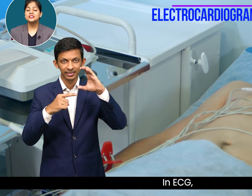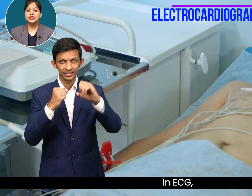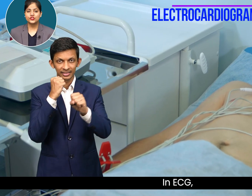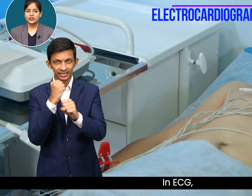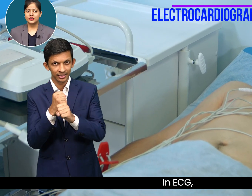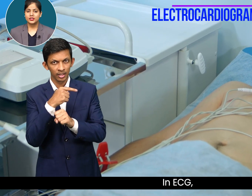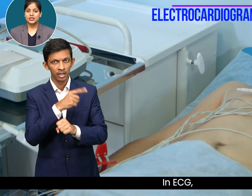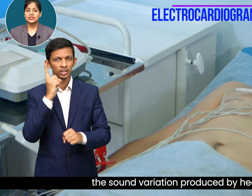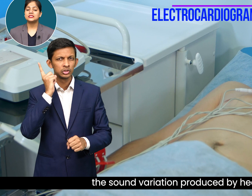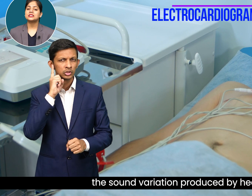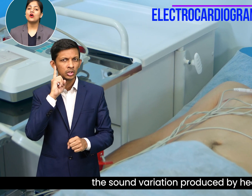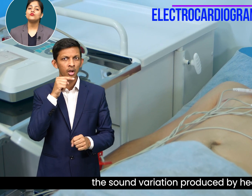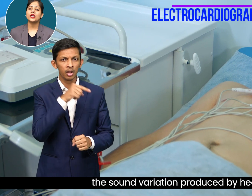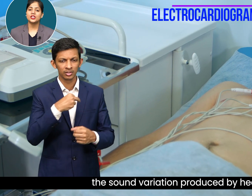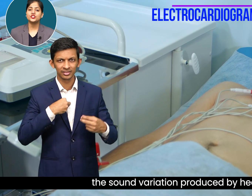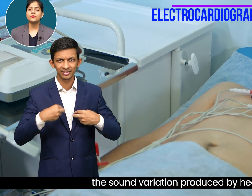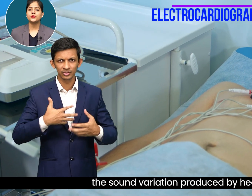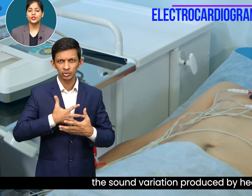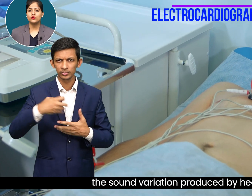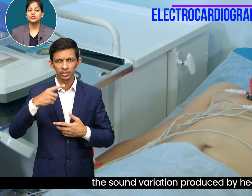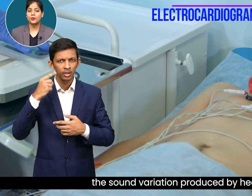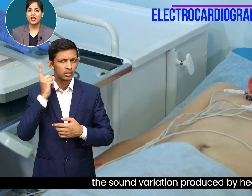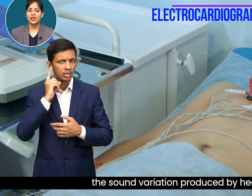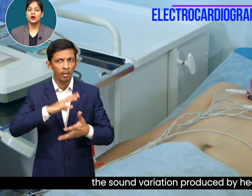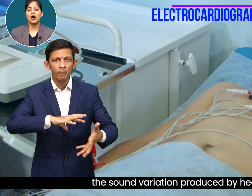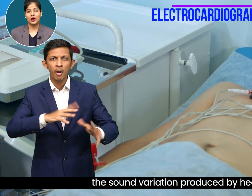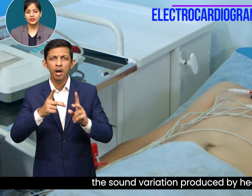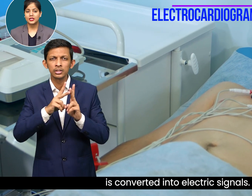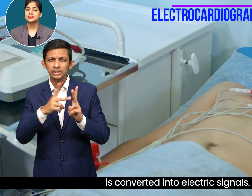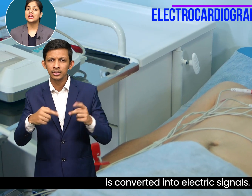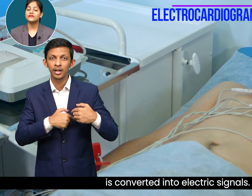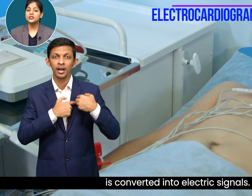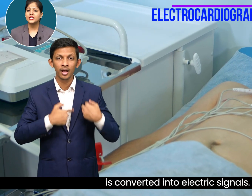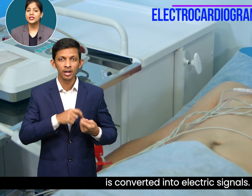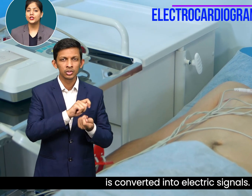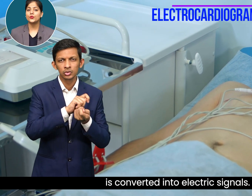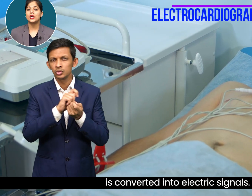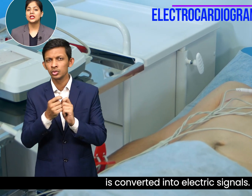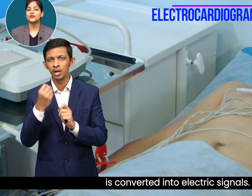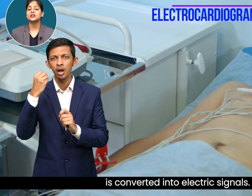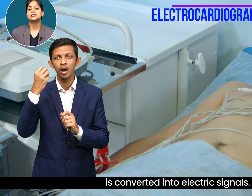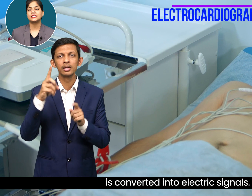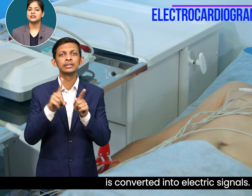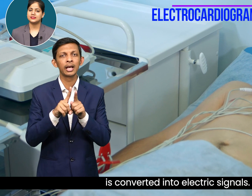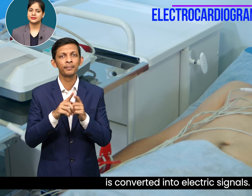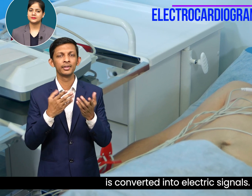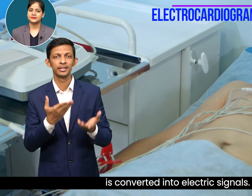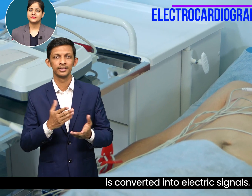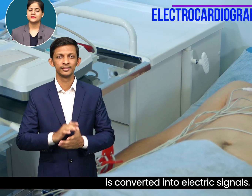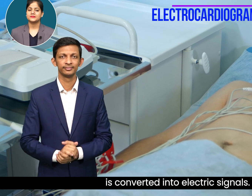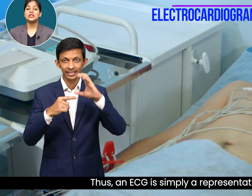In ECG, the sound variation produced by heart is converted into electric